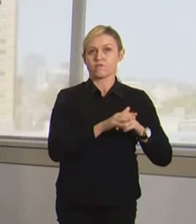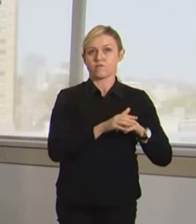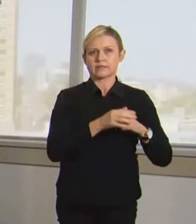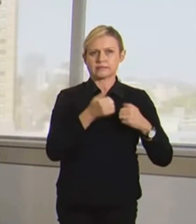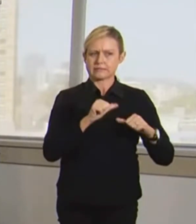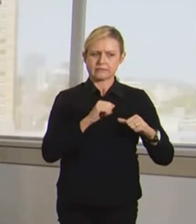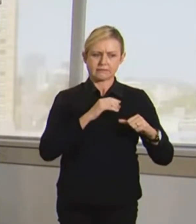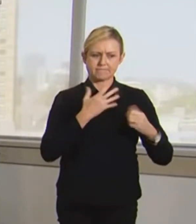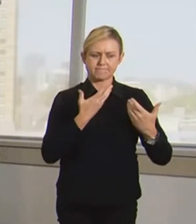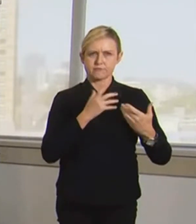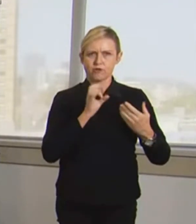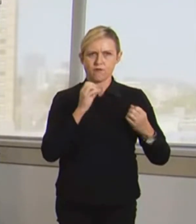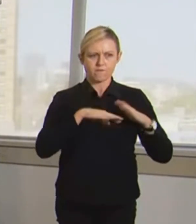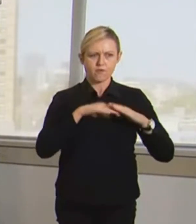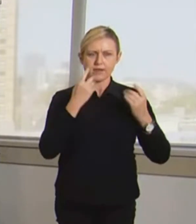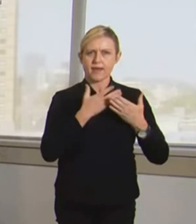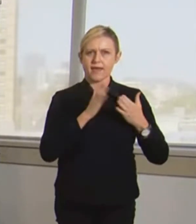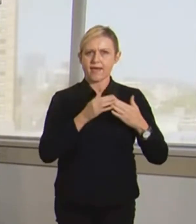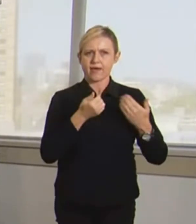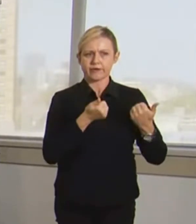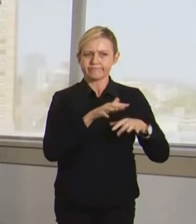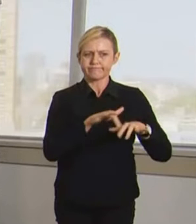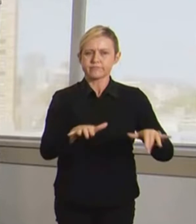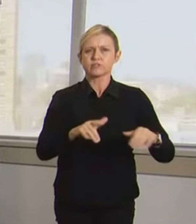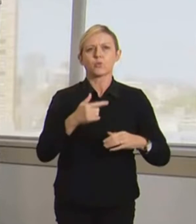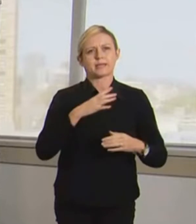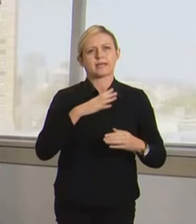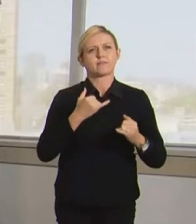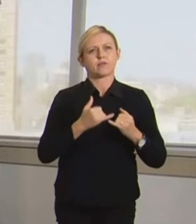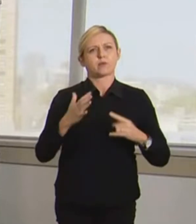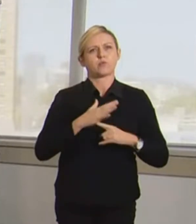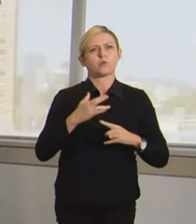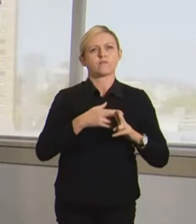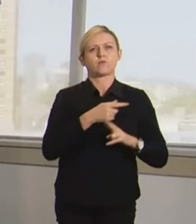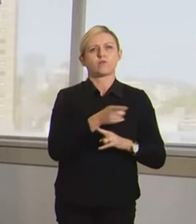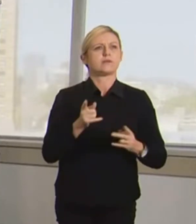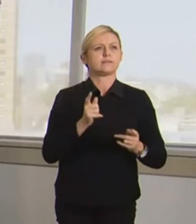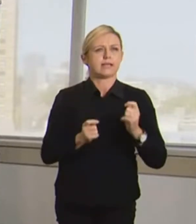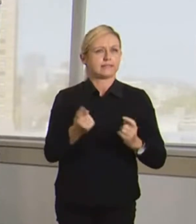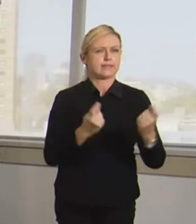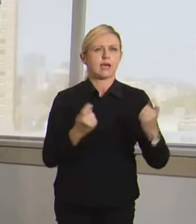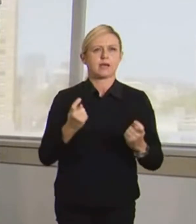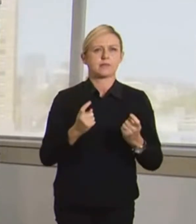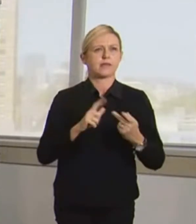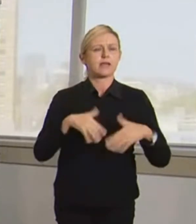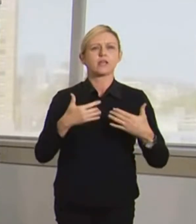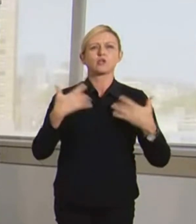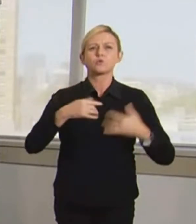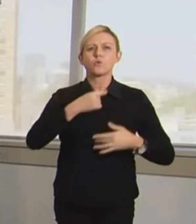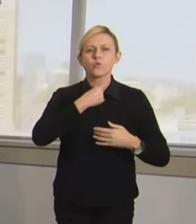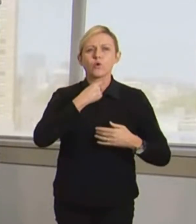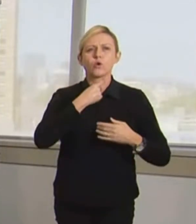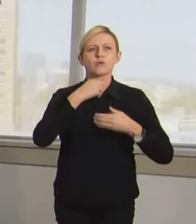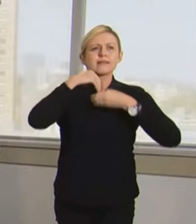and keep our community safe, but our community have to be partners in that. So if you do have a sore throat, an itchy throat, if you have